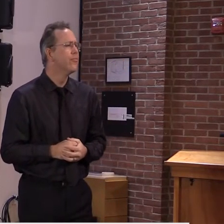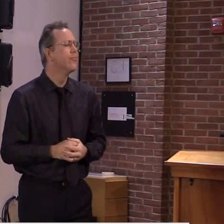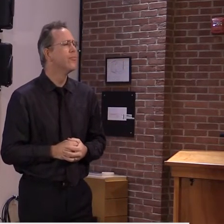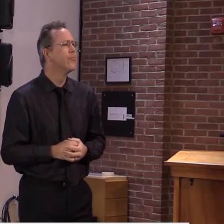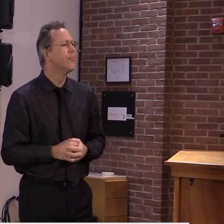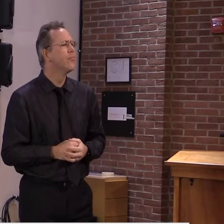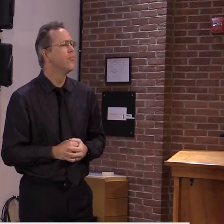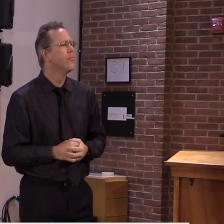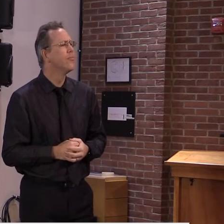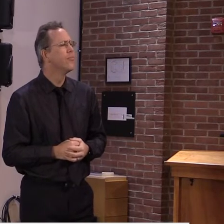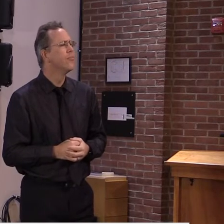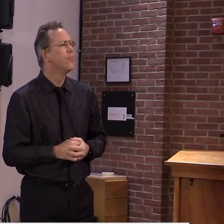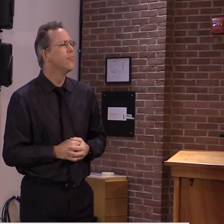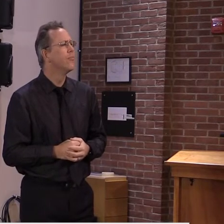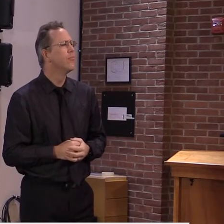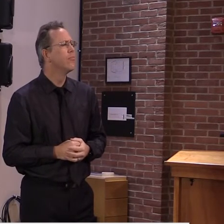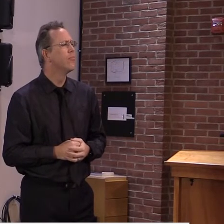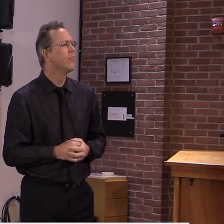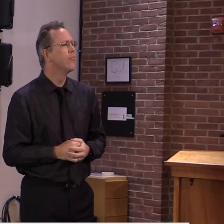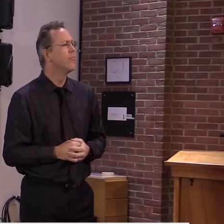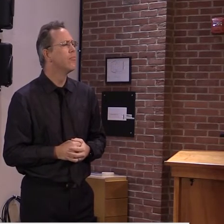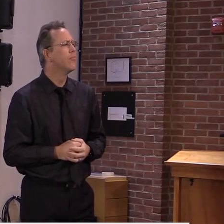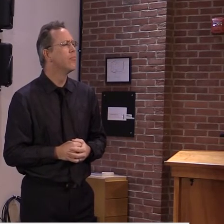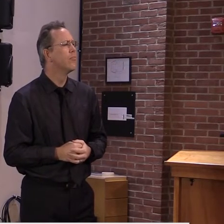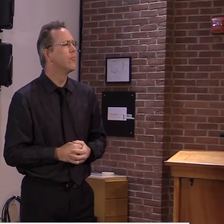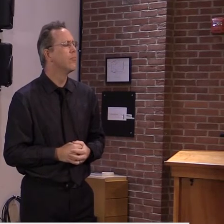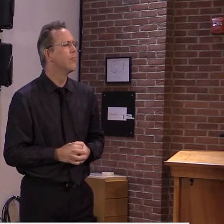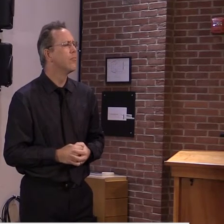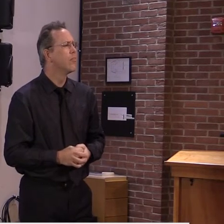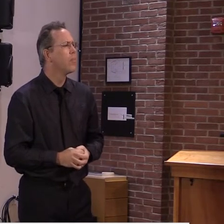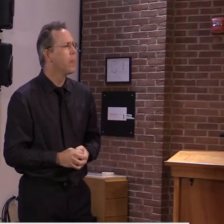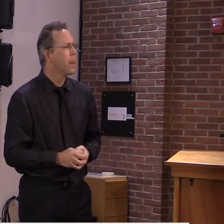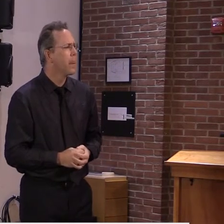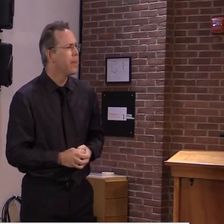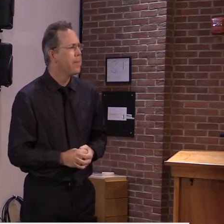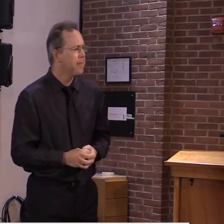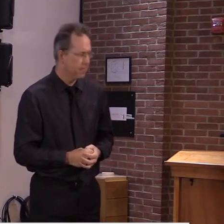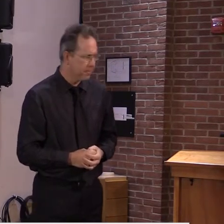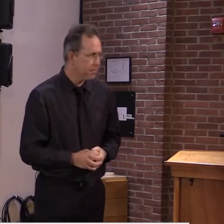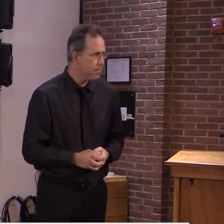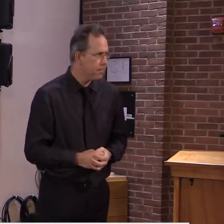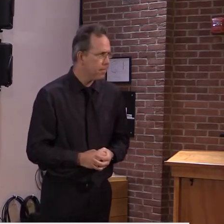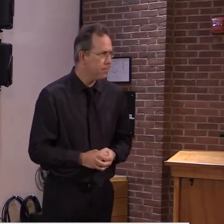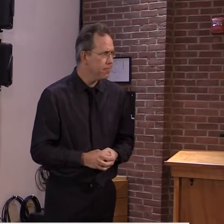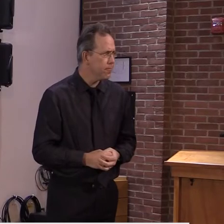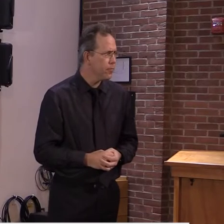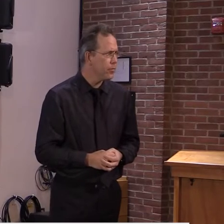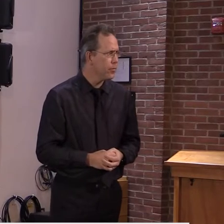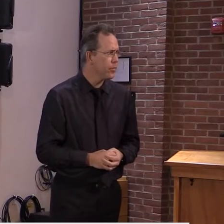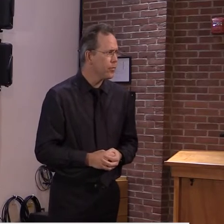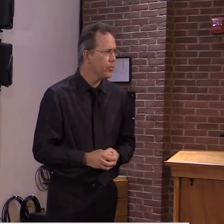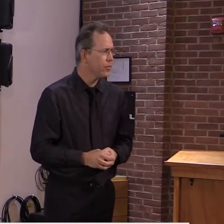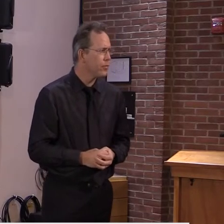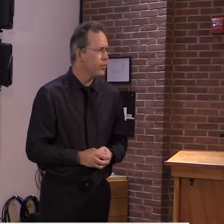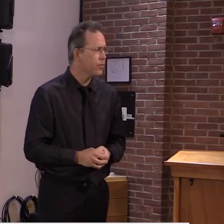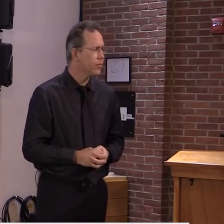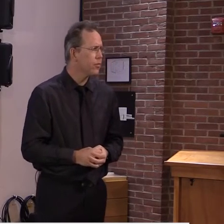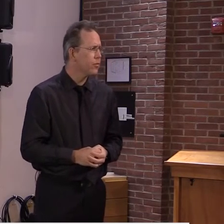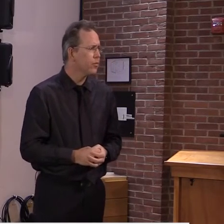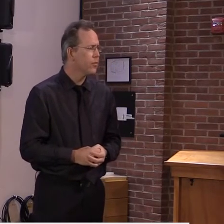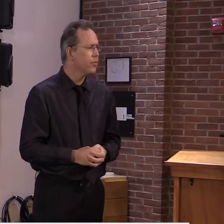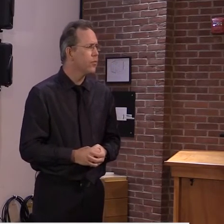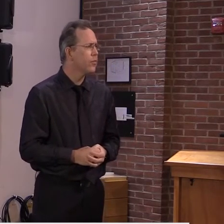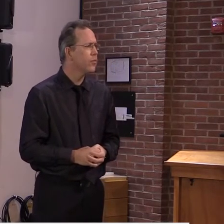of people who need to have been get vaccinated in order to achieve herd immunity, with the number rising